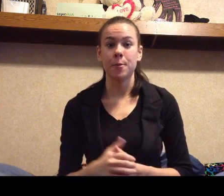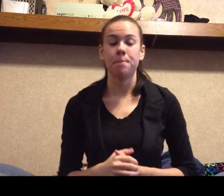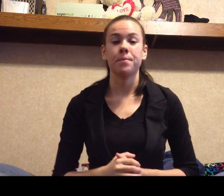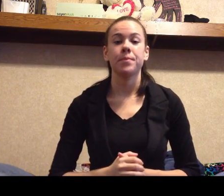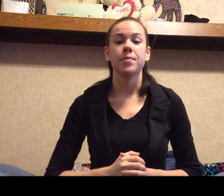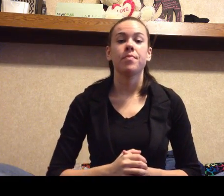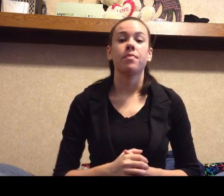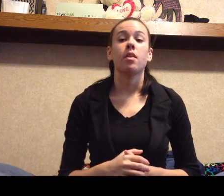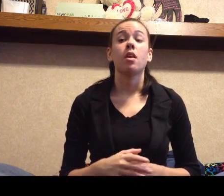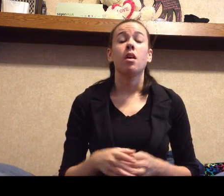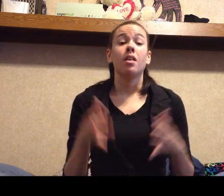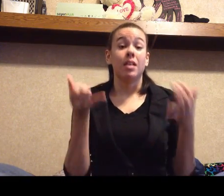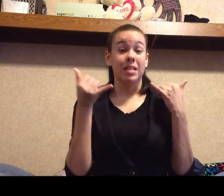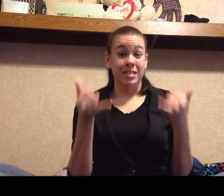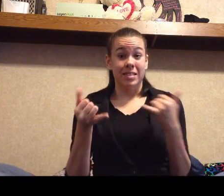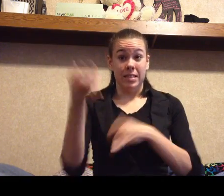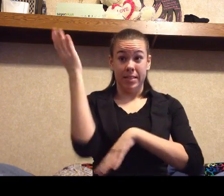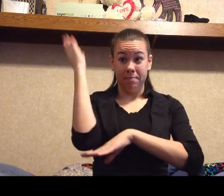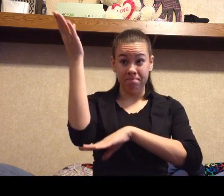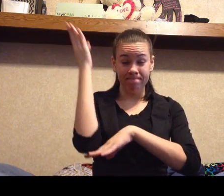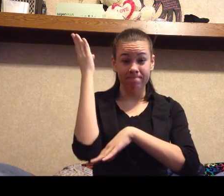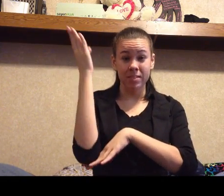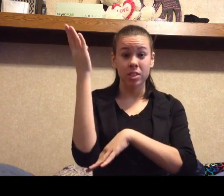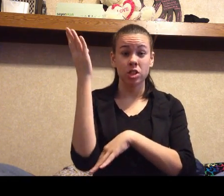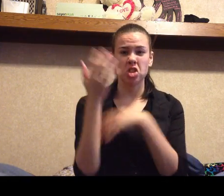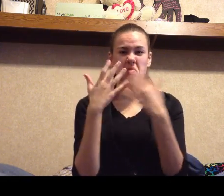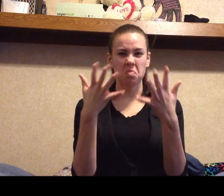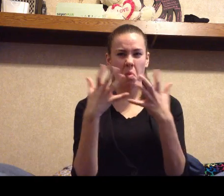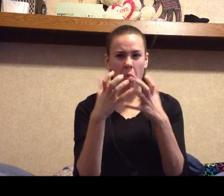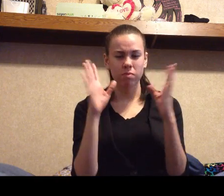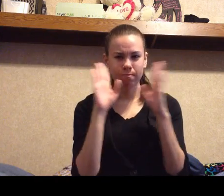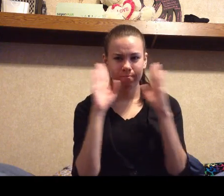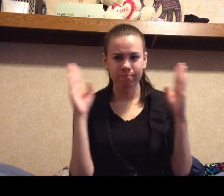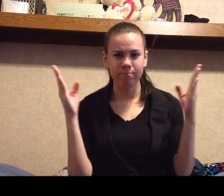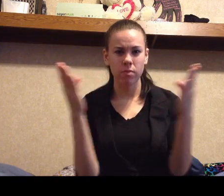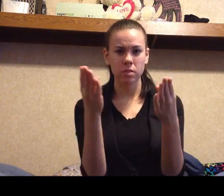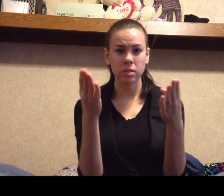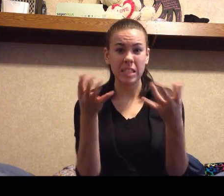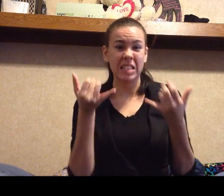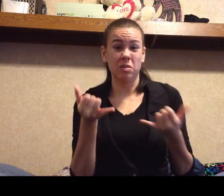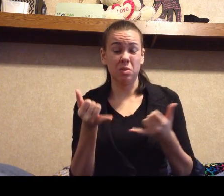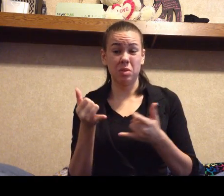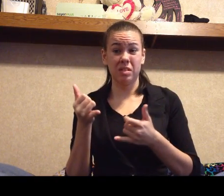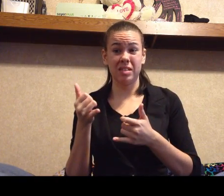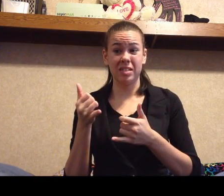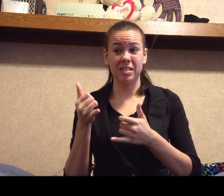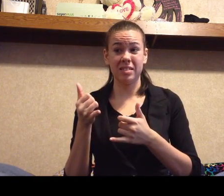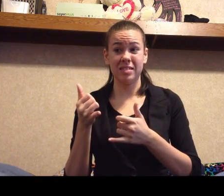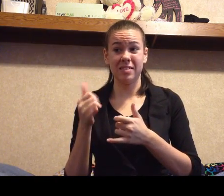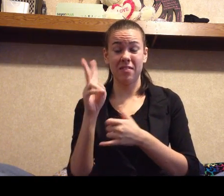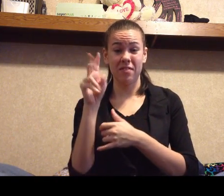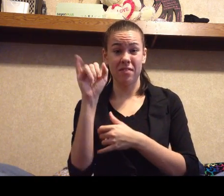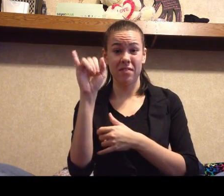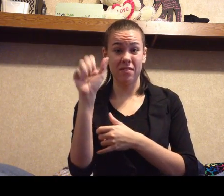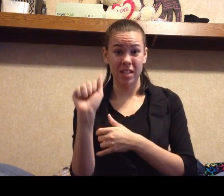Now today's presentation will focus on the current process for obtaining a visa. And there are basically